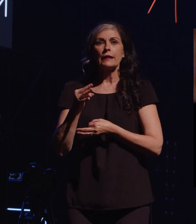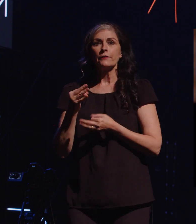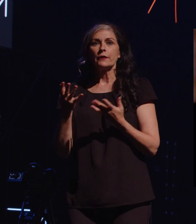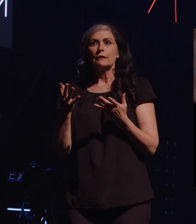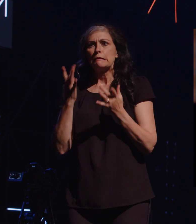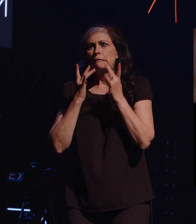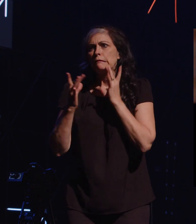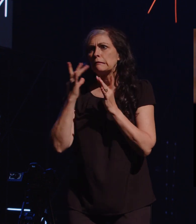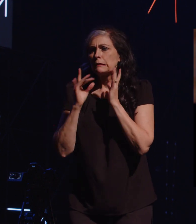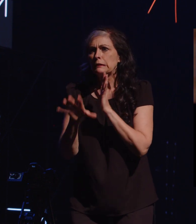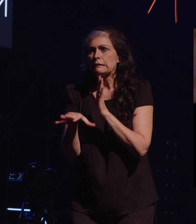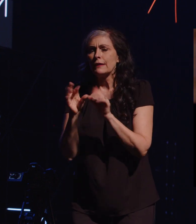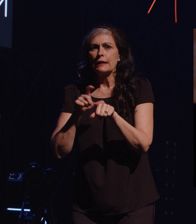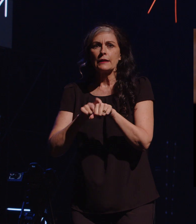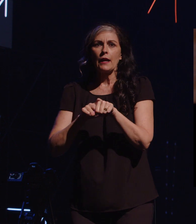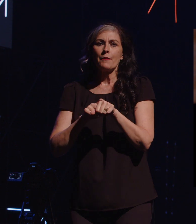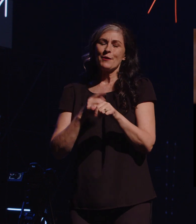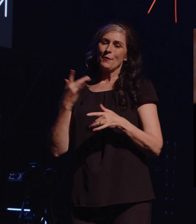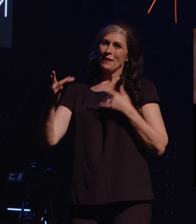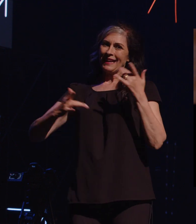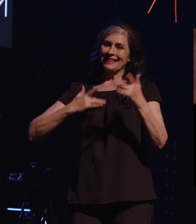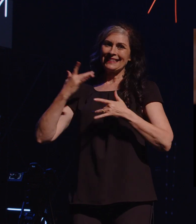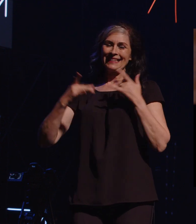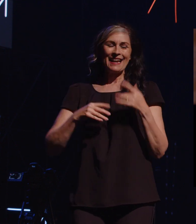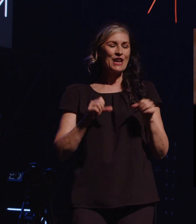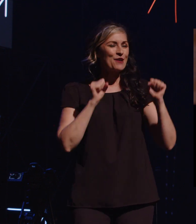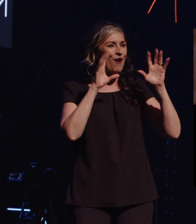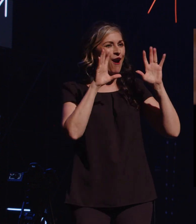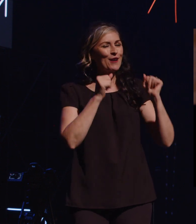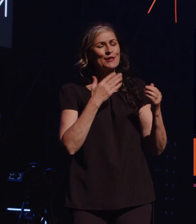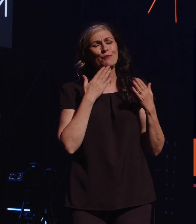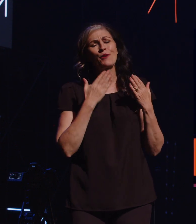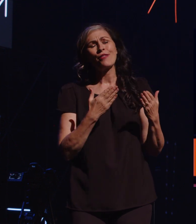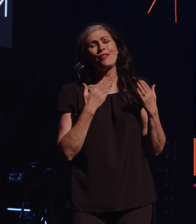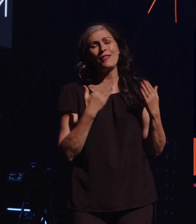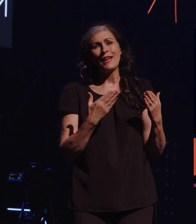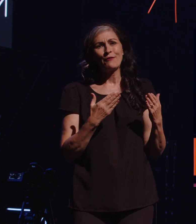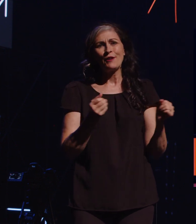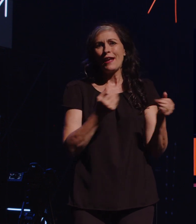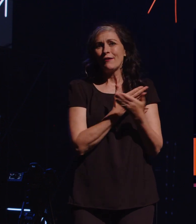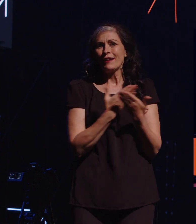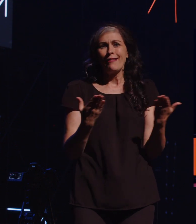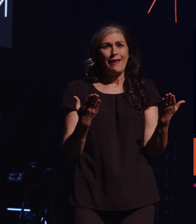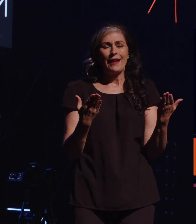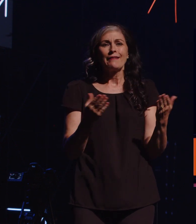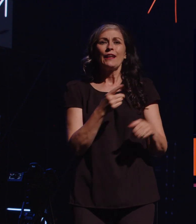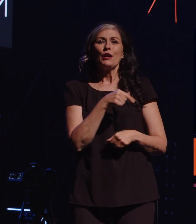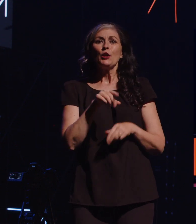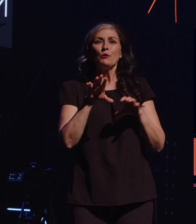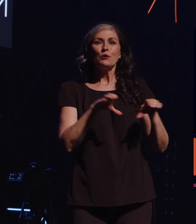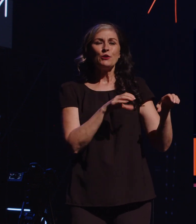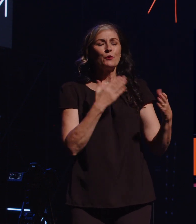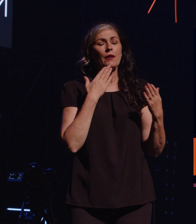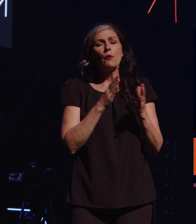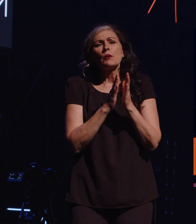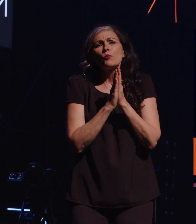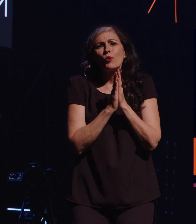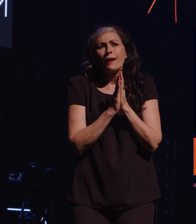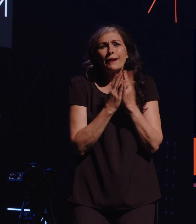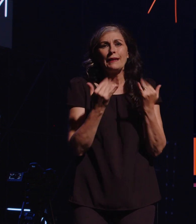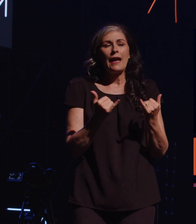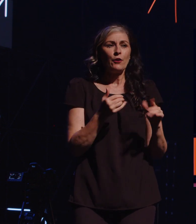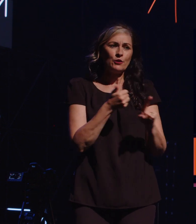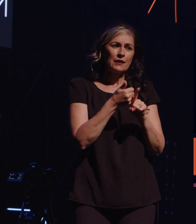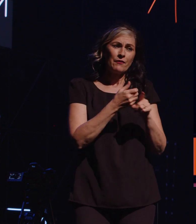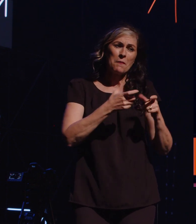what we can find at the time. So this will be exciting. Awesome. Well, we're thankful for all that Path of Life does. We're thankful for you. And I just want to pray for you right now, because I know